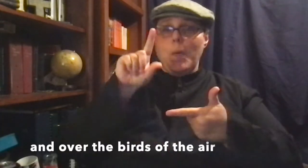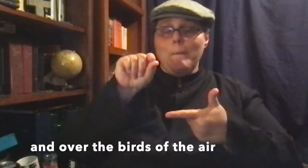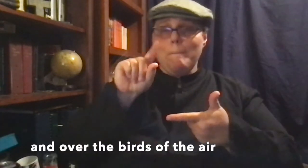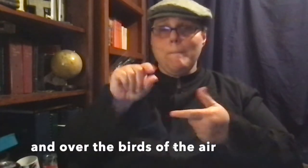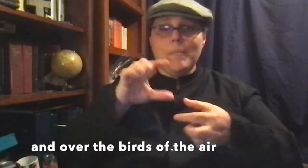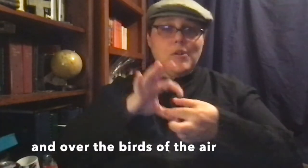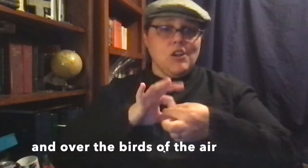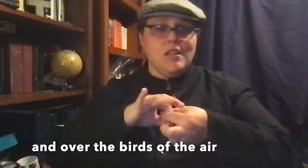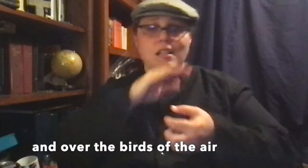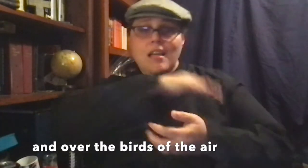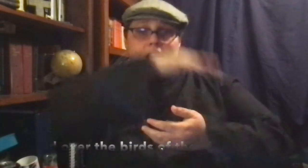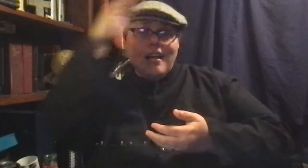the air,